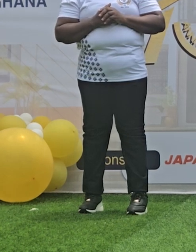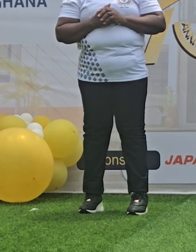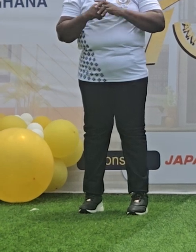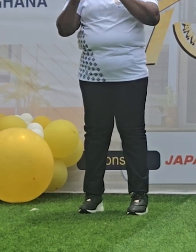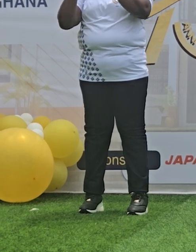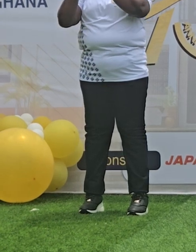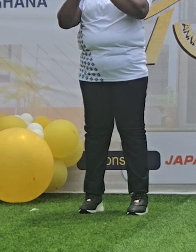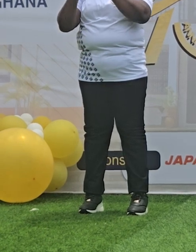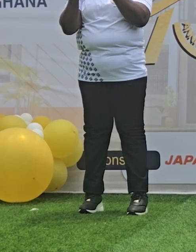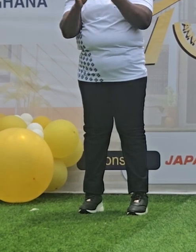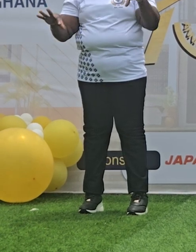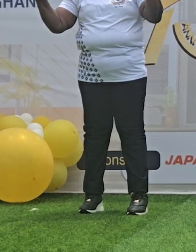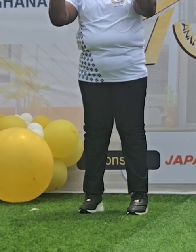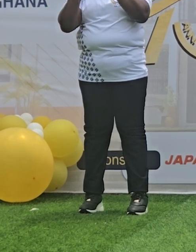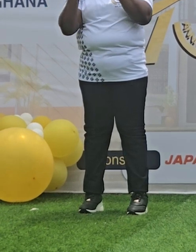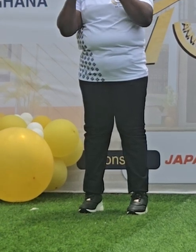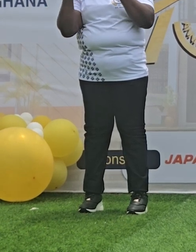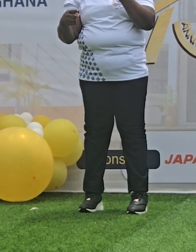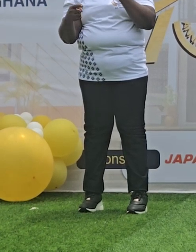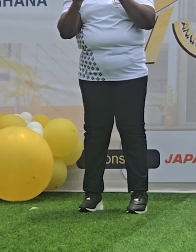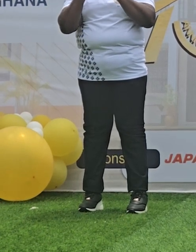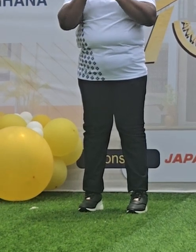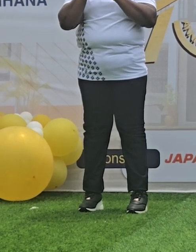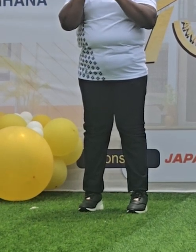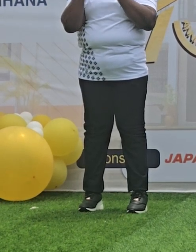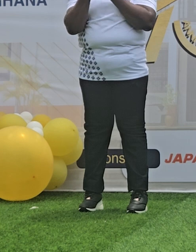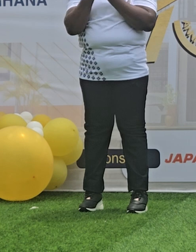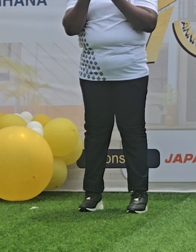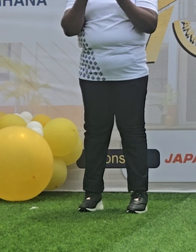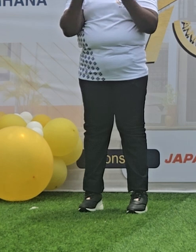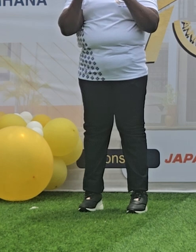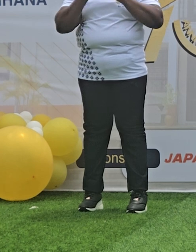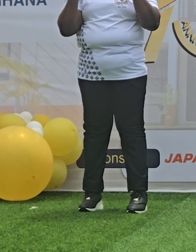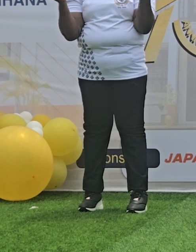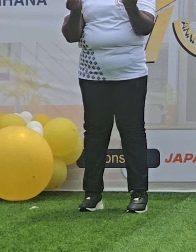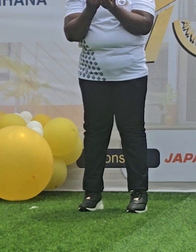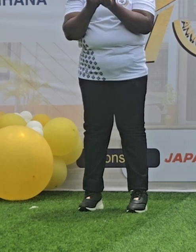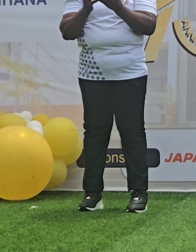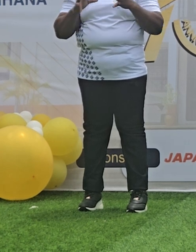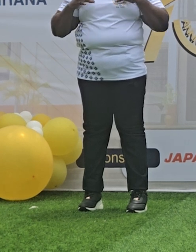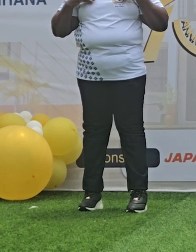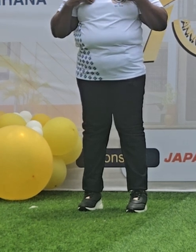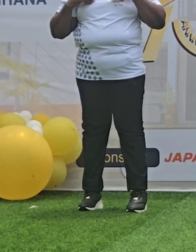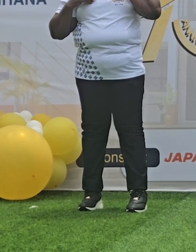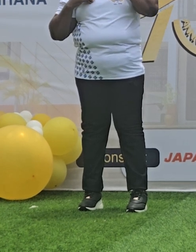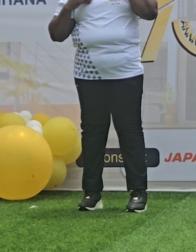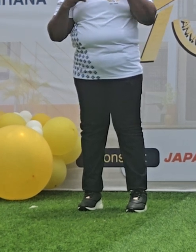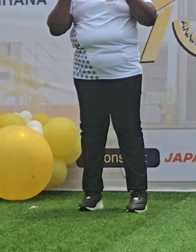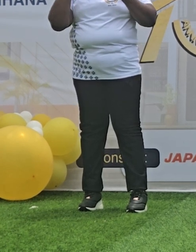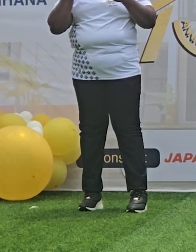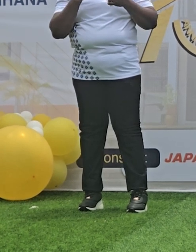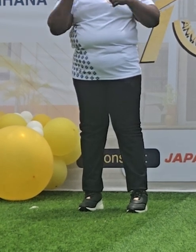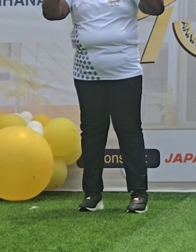Furthermore, the relevance of sociology has become well accepted, such that it is today